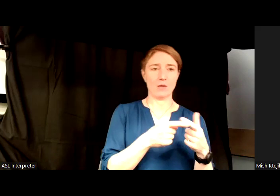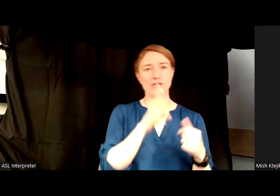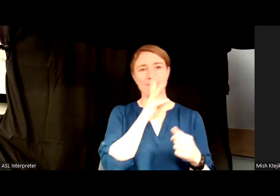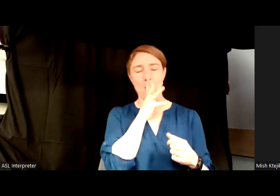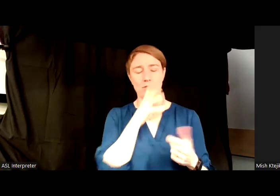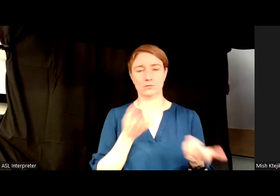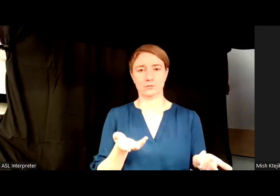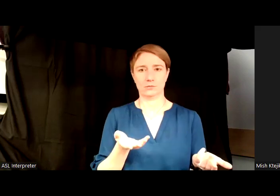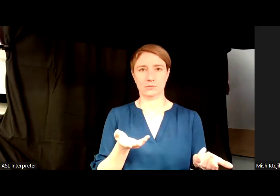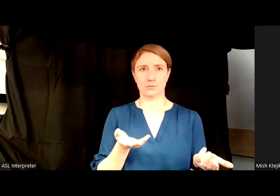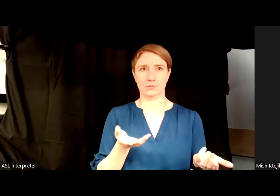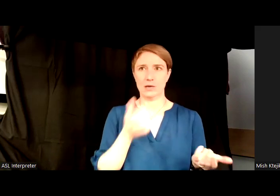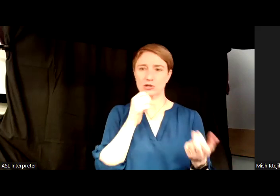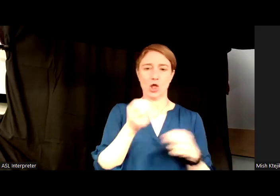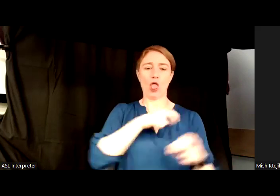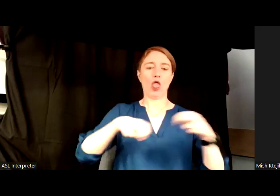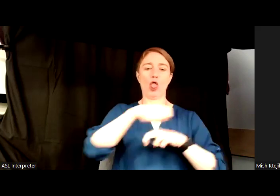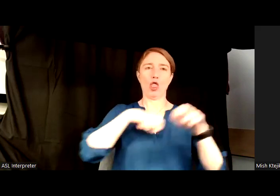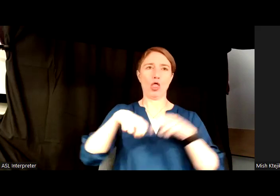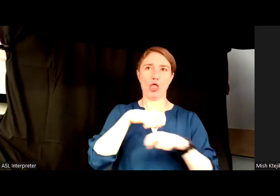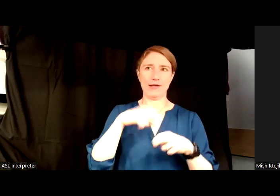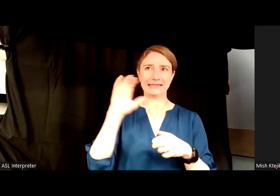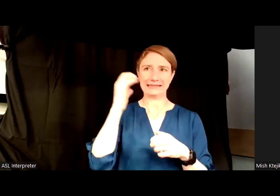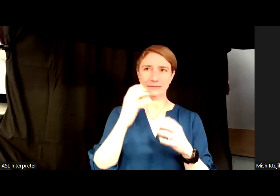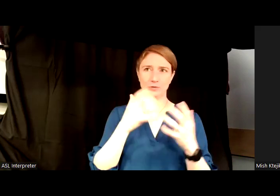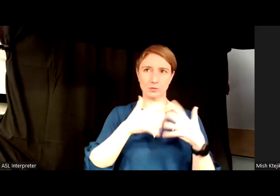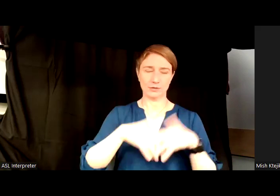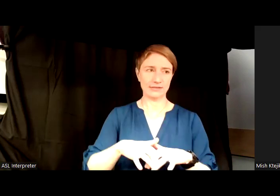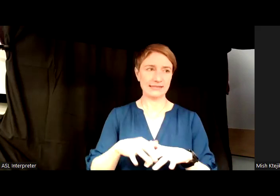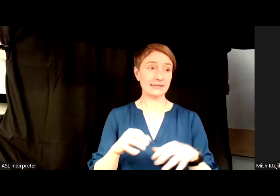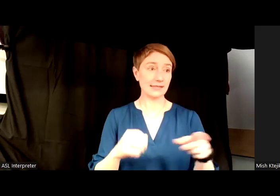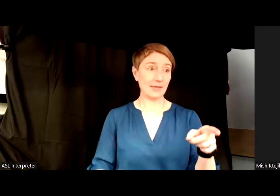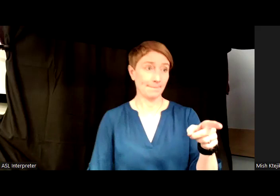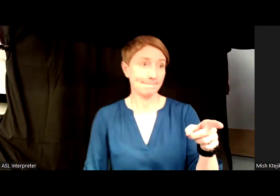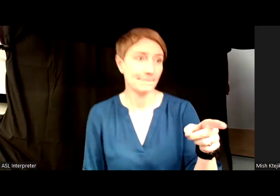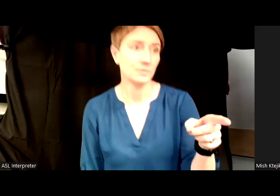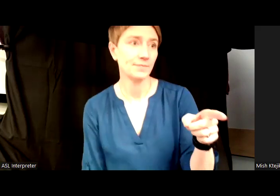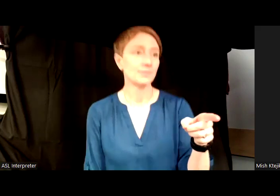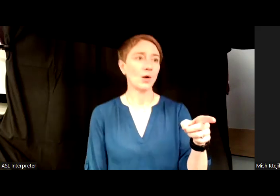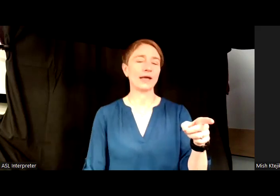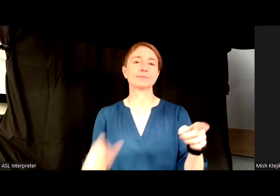spoke. And it seemed to work. Okay. Tammy?